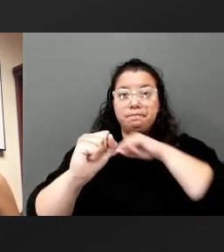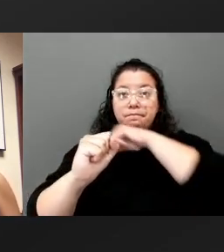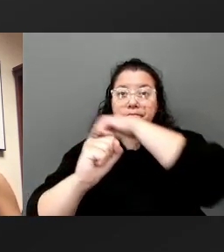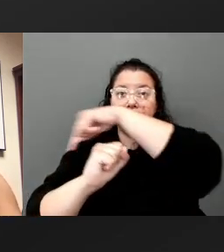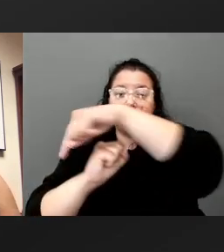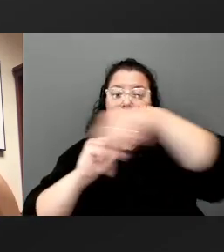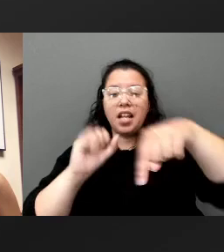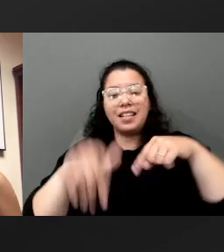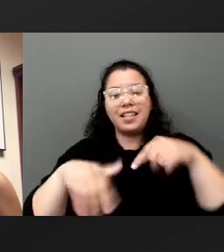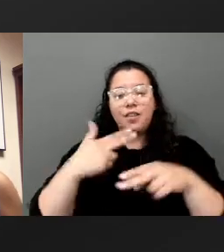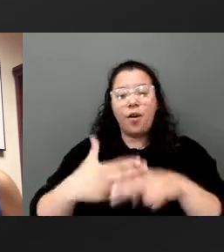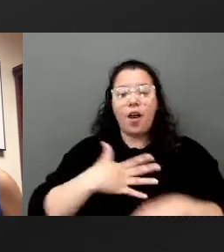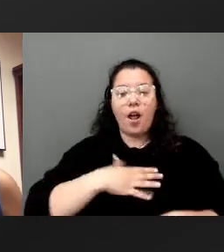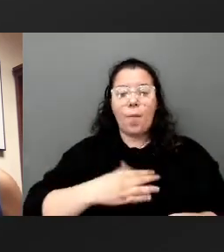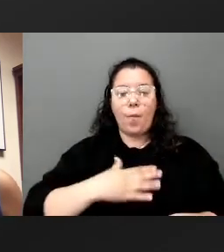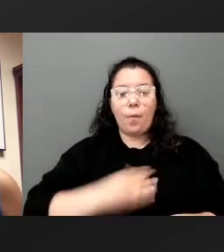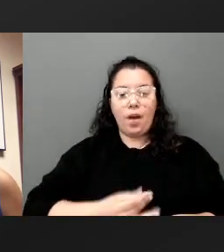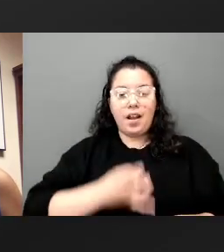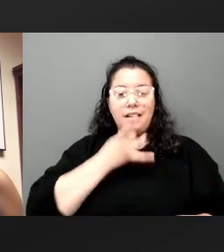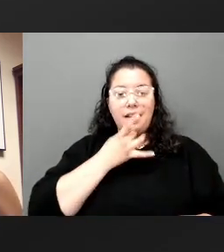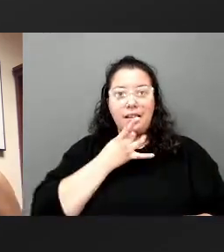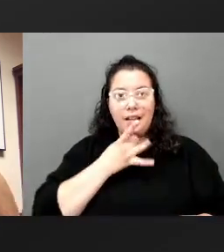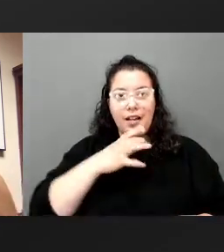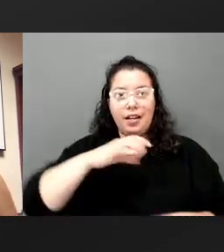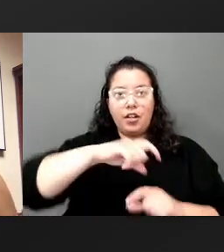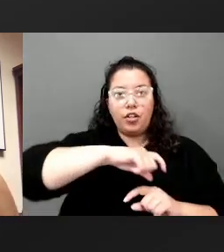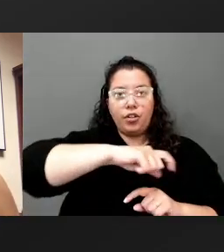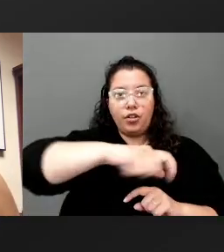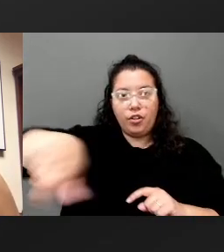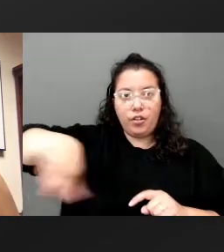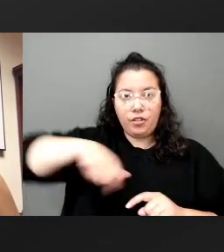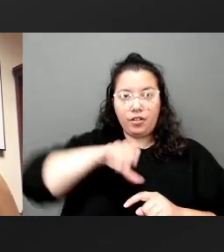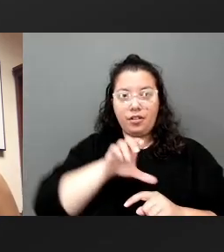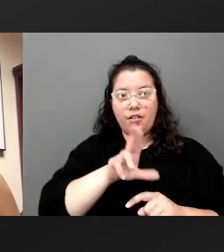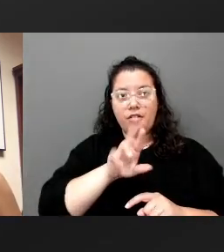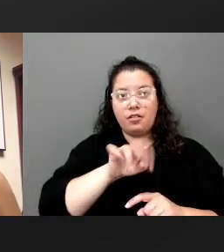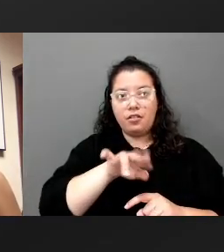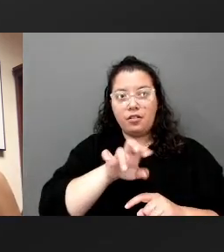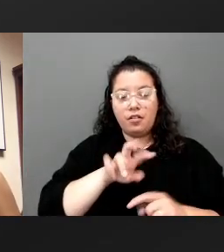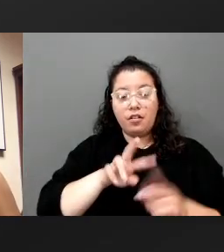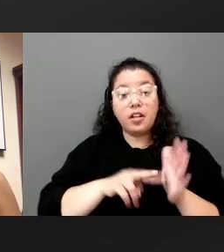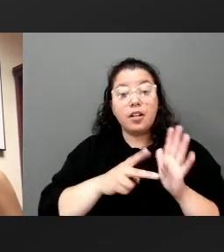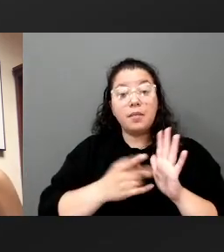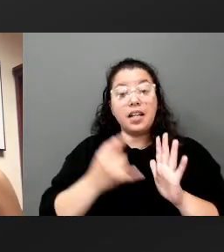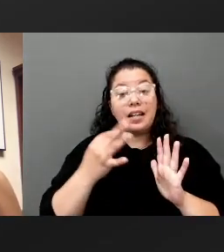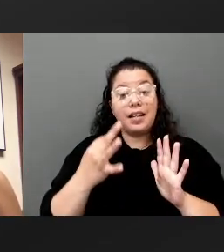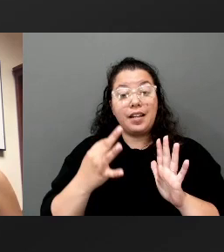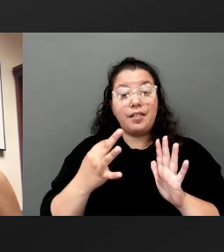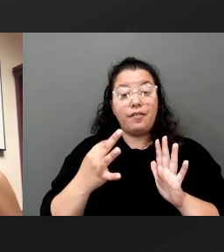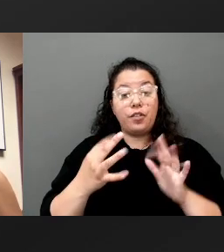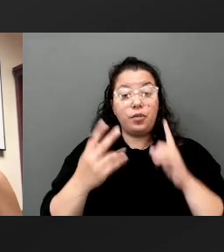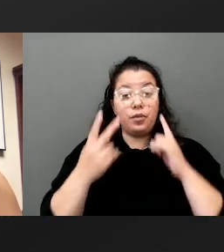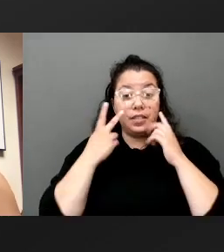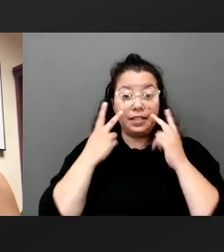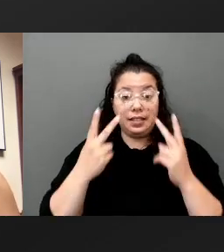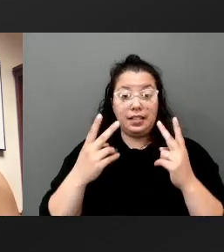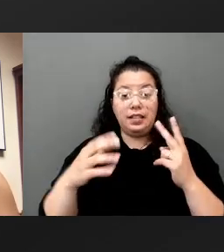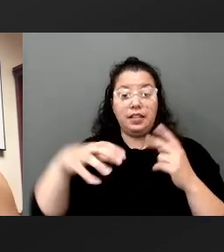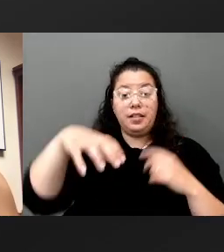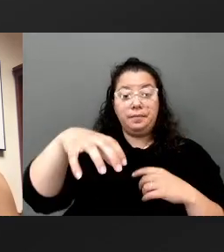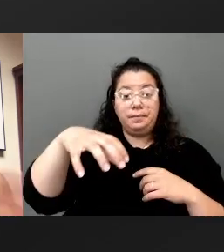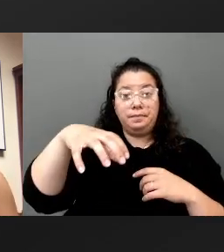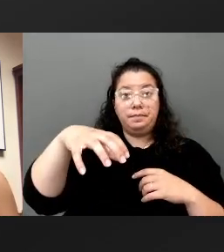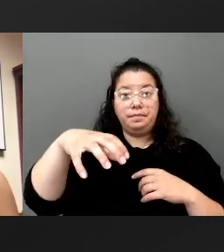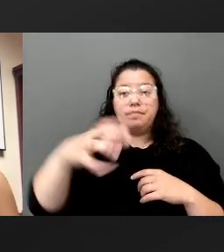curve. So if you just took all the light collected from the nearest instrument in particular, you just measure the brightness over